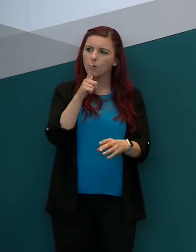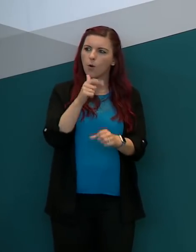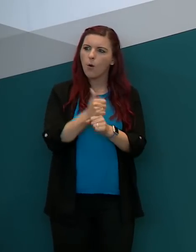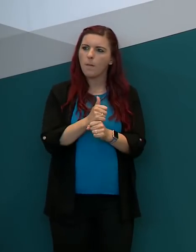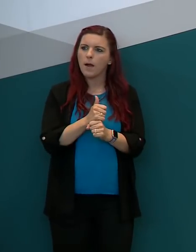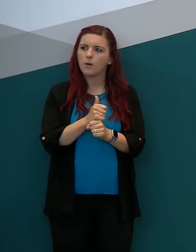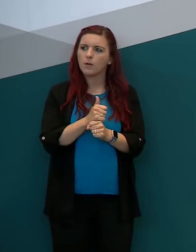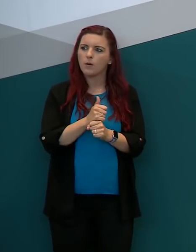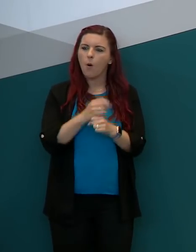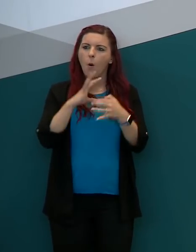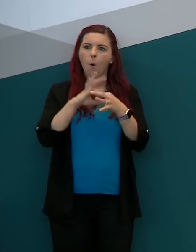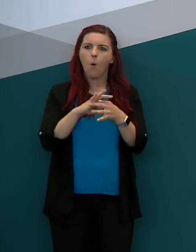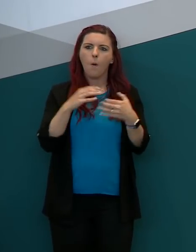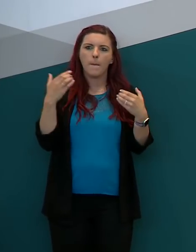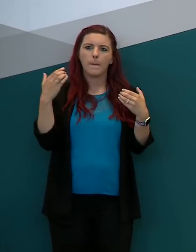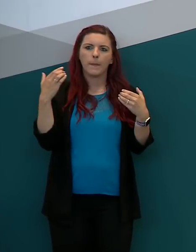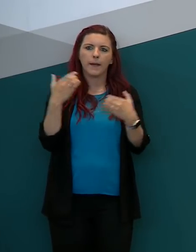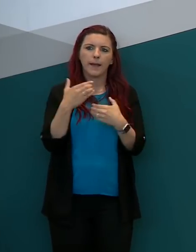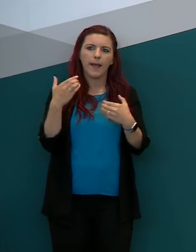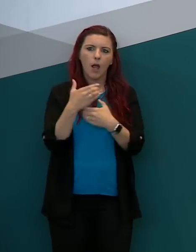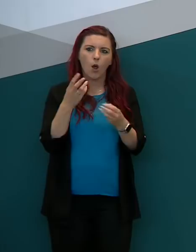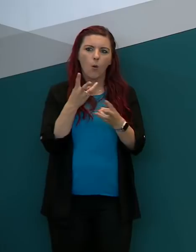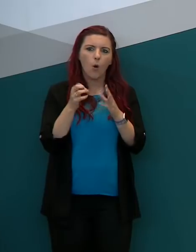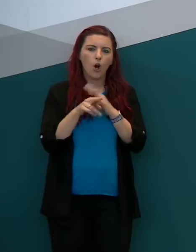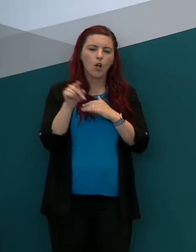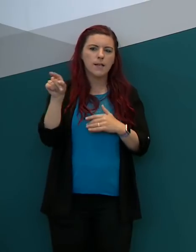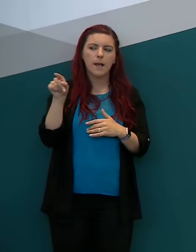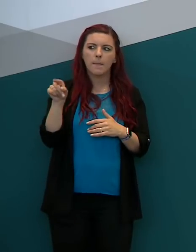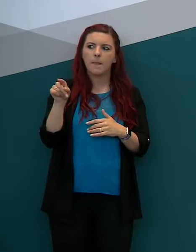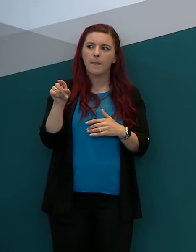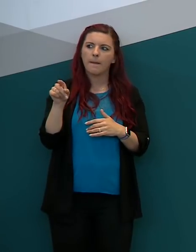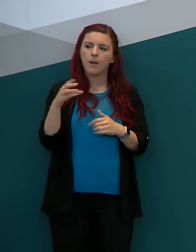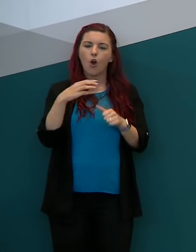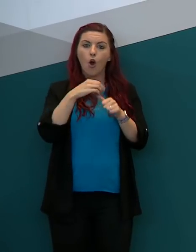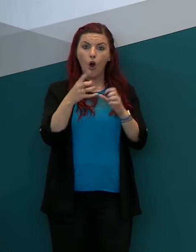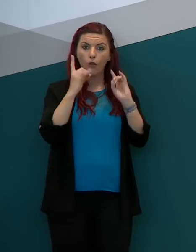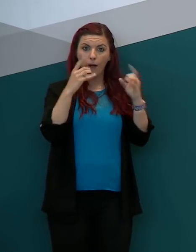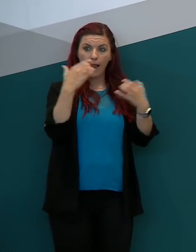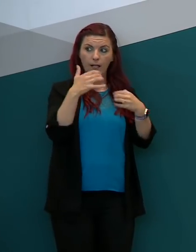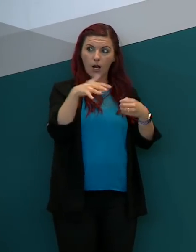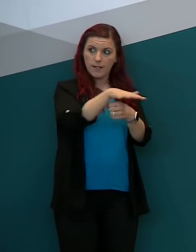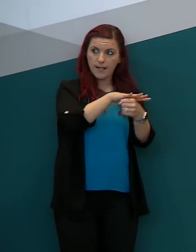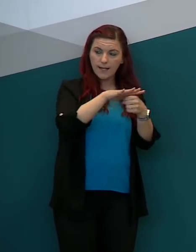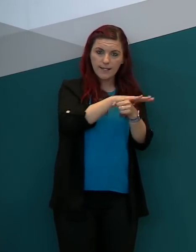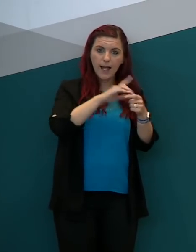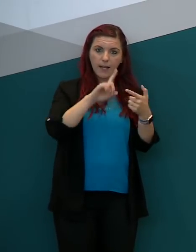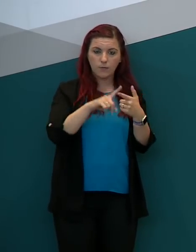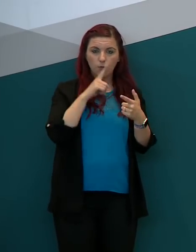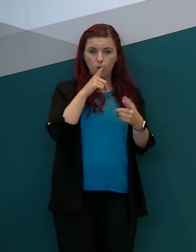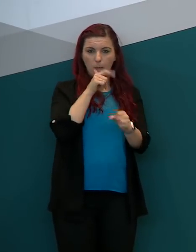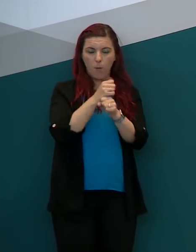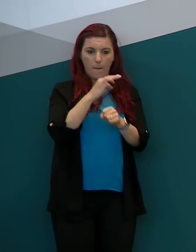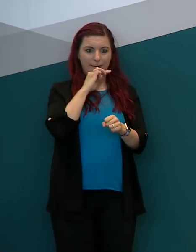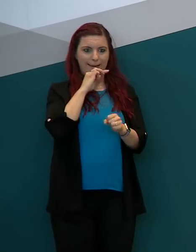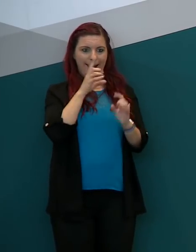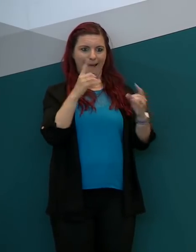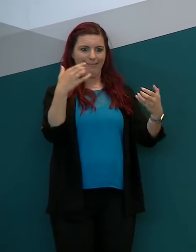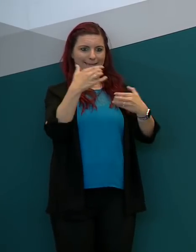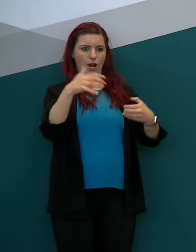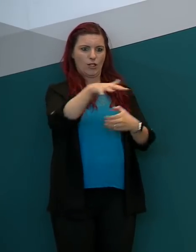to home care workers, in other healthcare settings, and the definition of healthcare settings, I suppose,